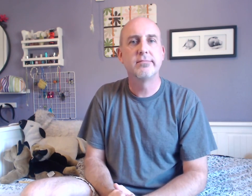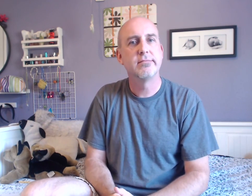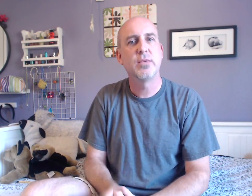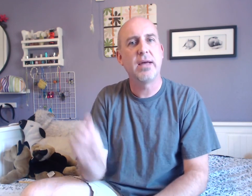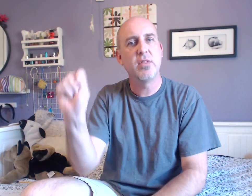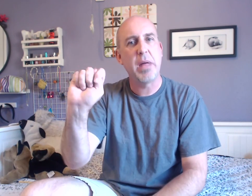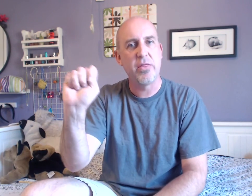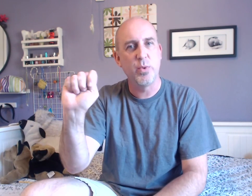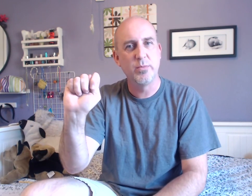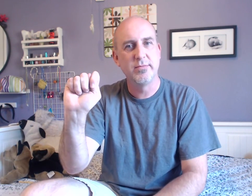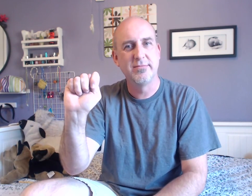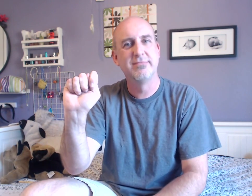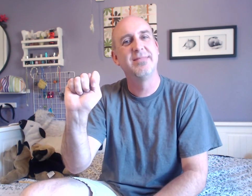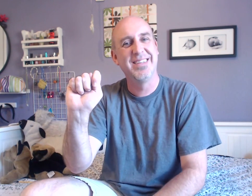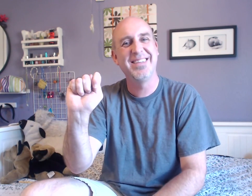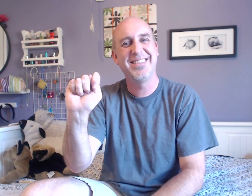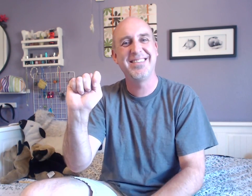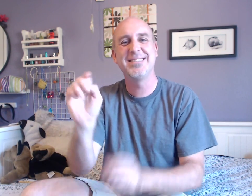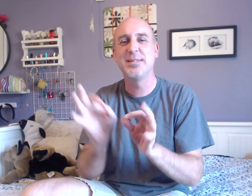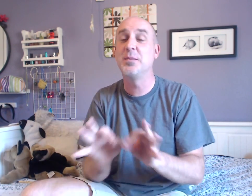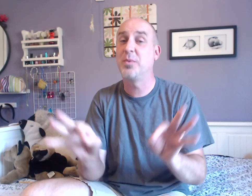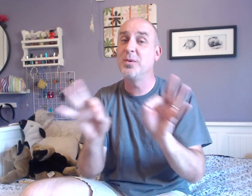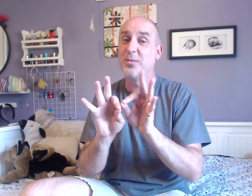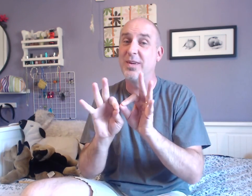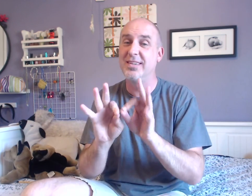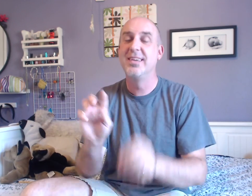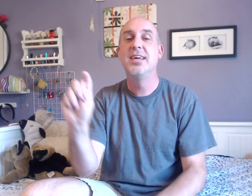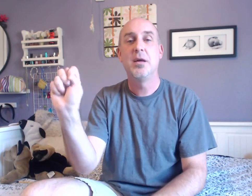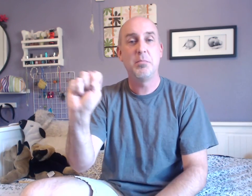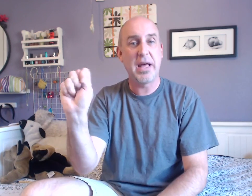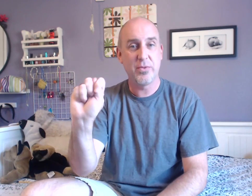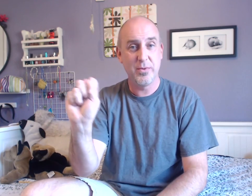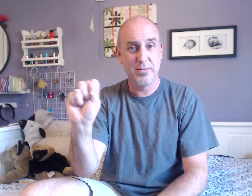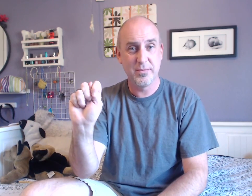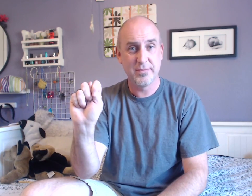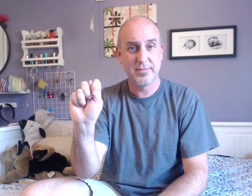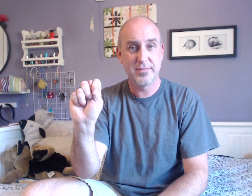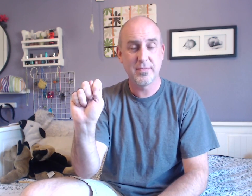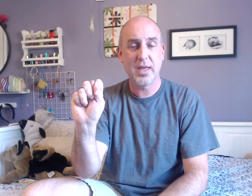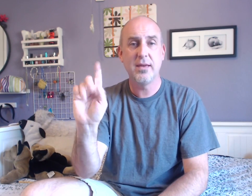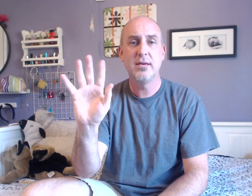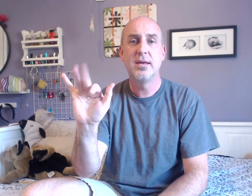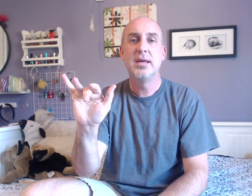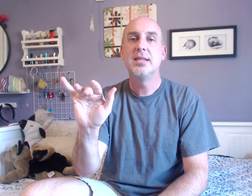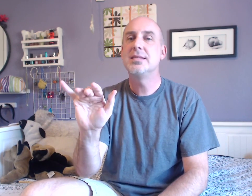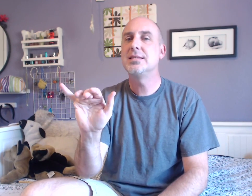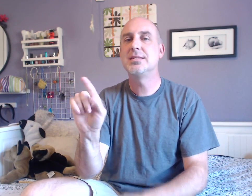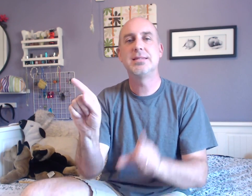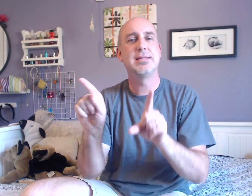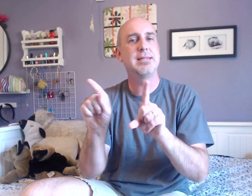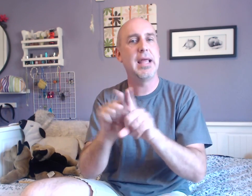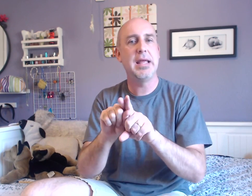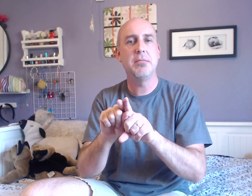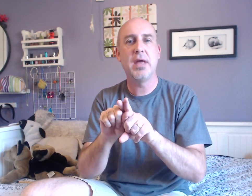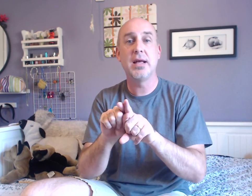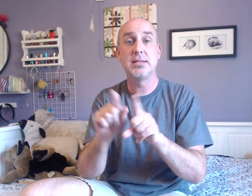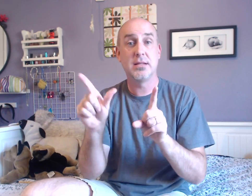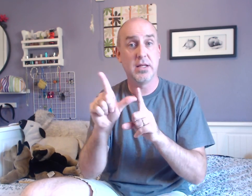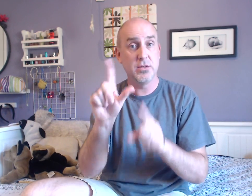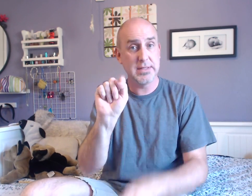we have the bathroom. This is an important one. Bathroom. Okay. This is the same as the letter